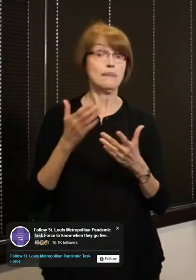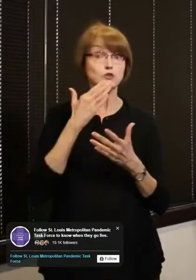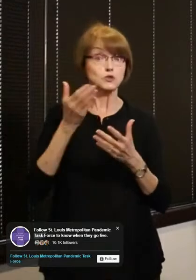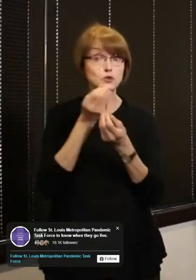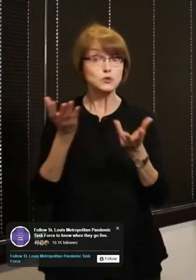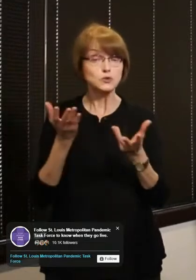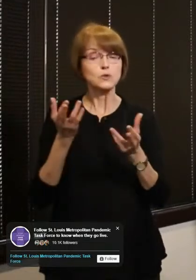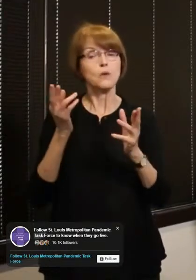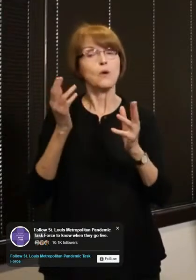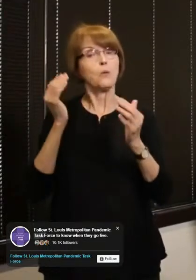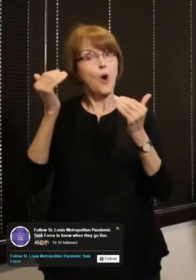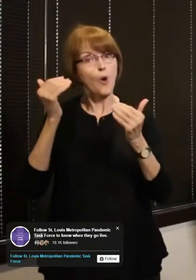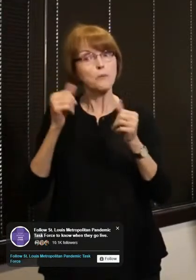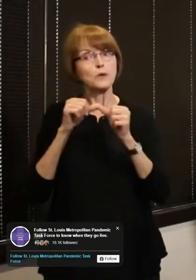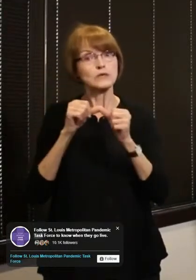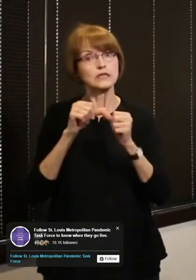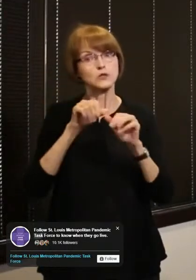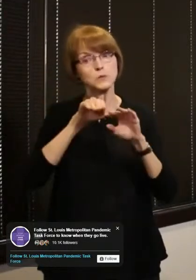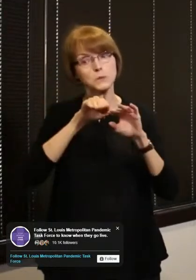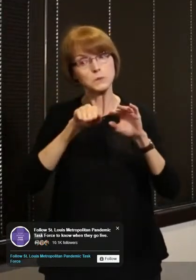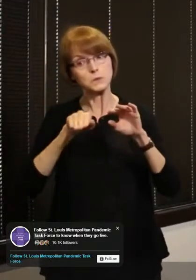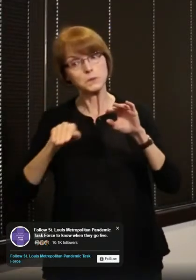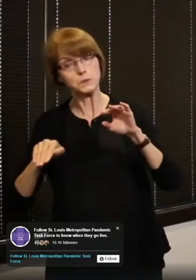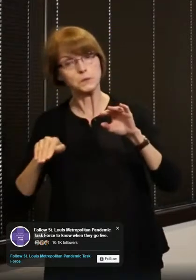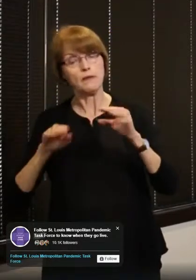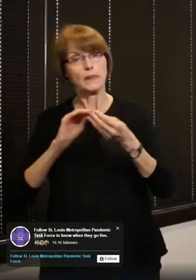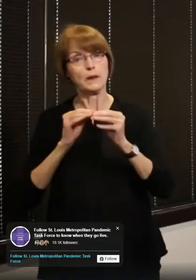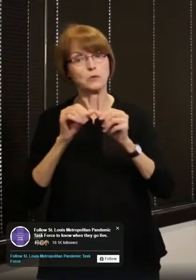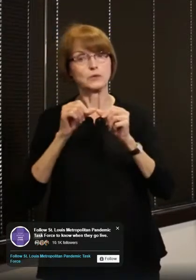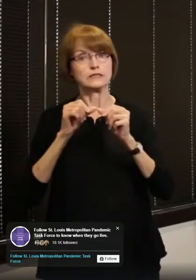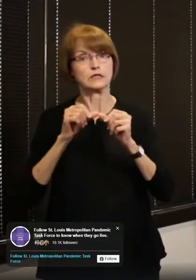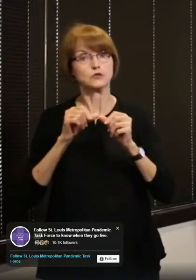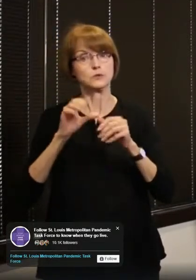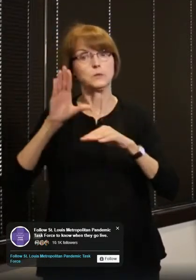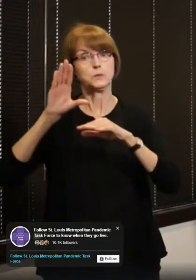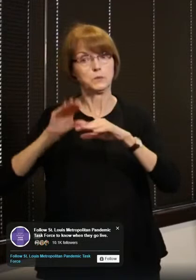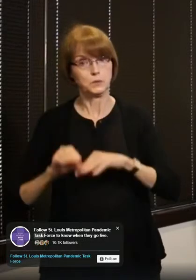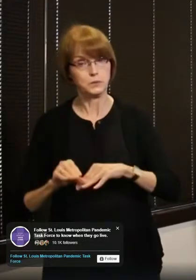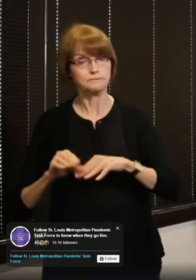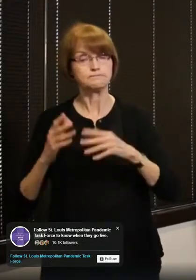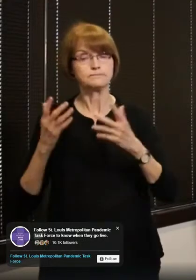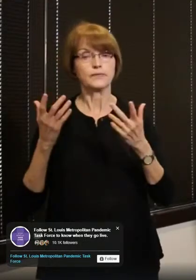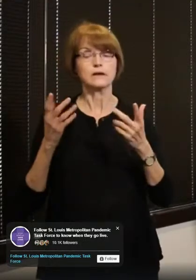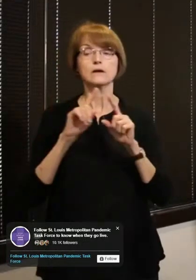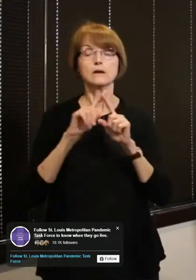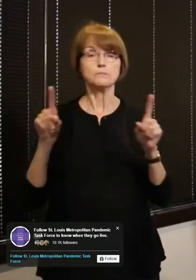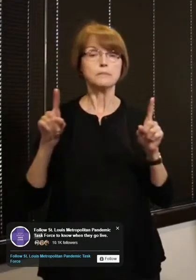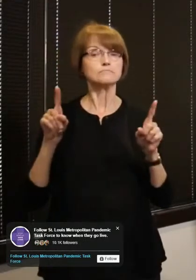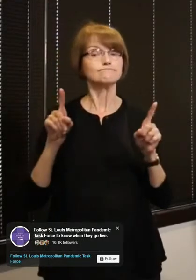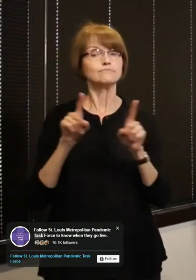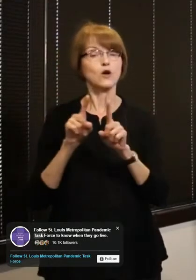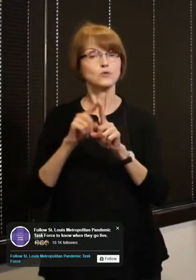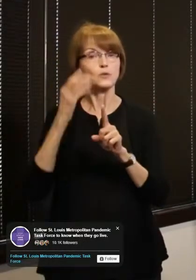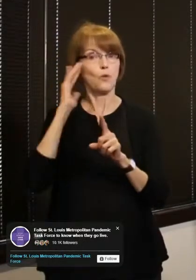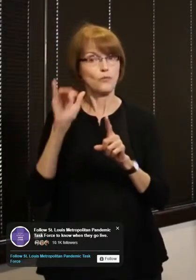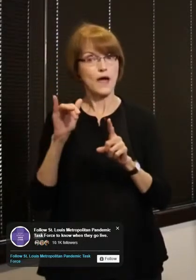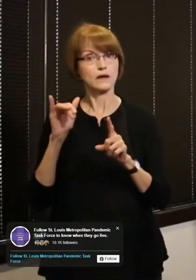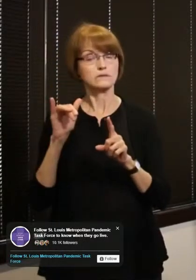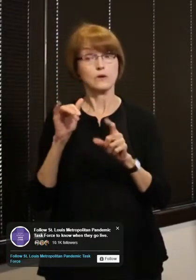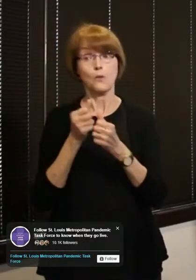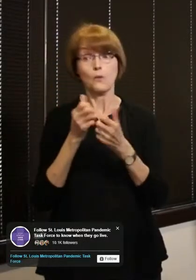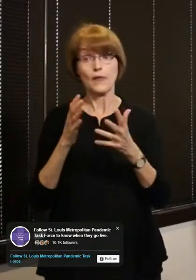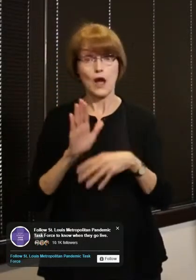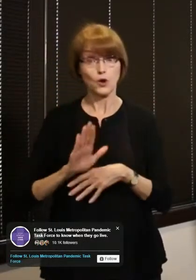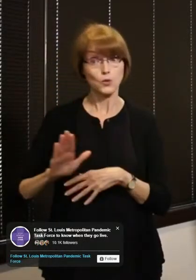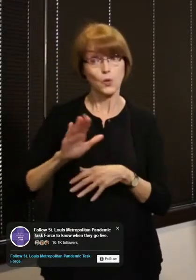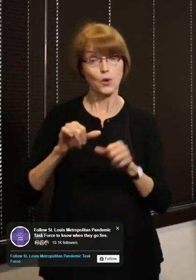will continue as a trend and that the numbers will continue to come down. But we also know that without continued efforts